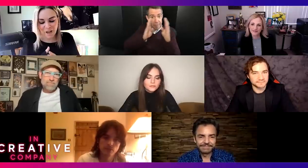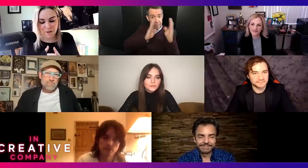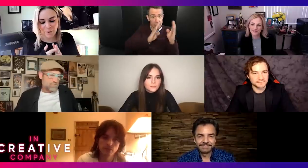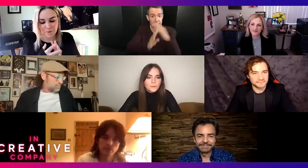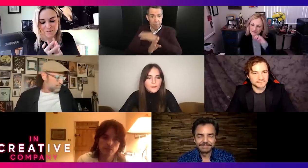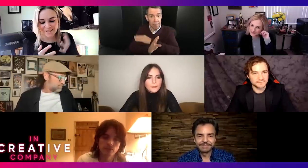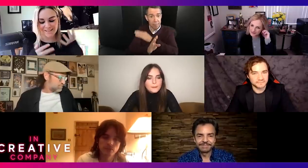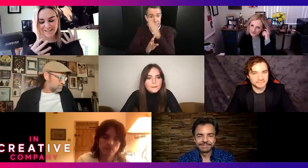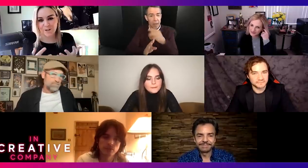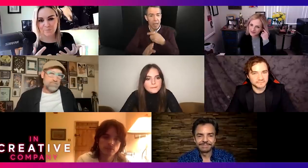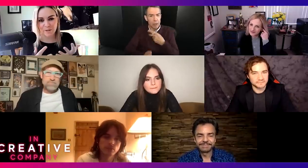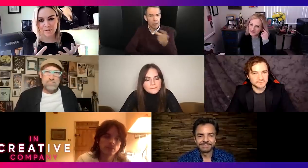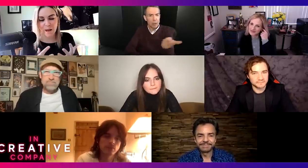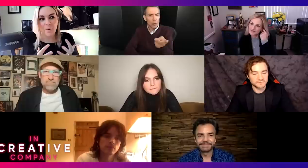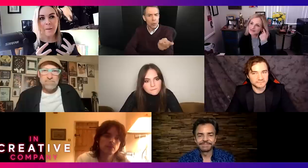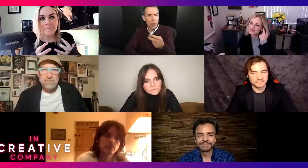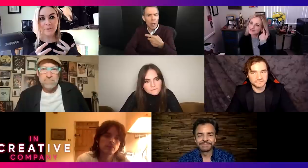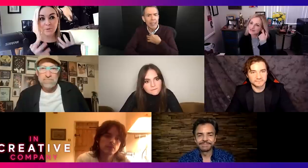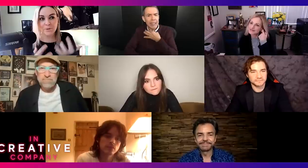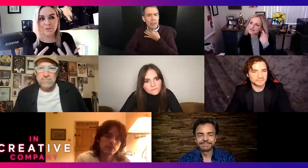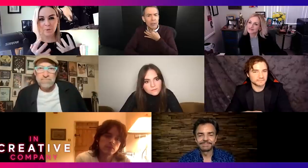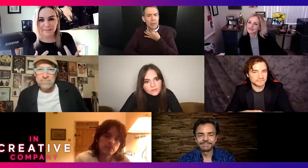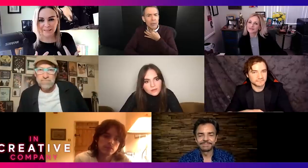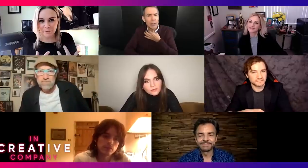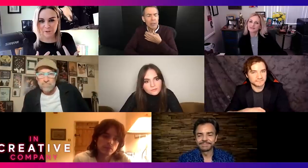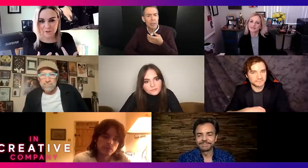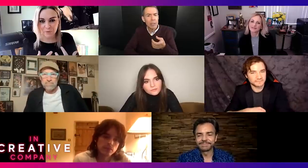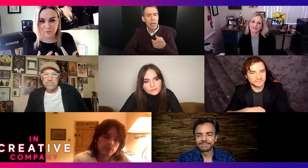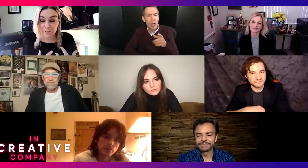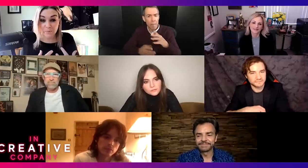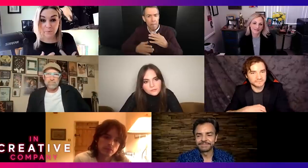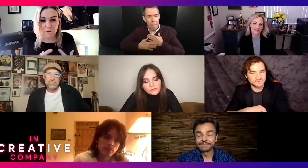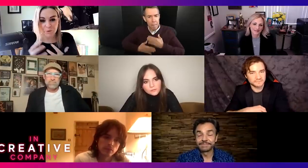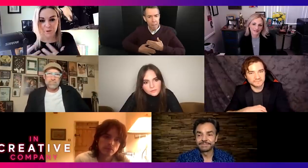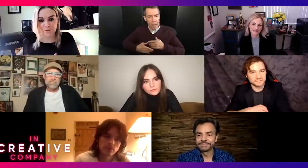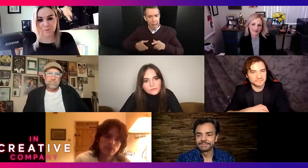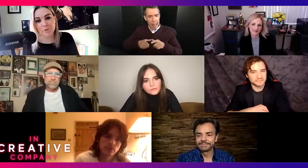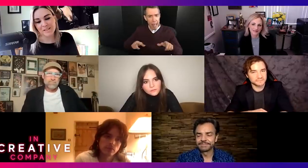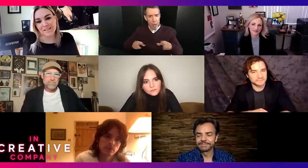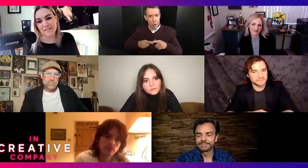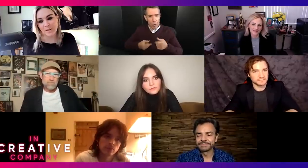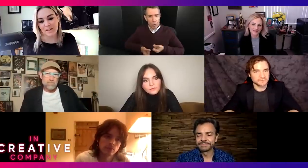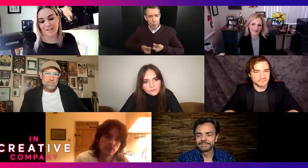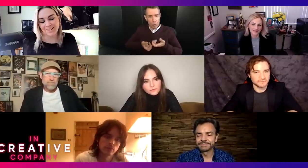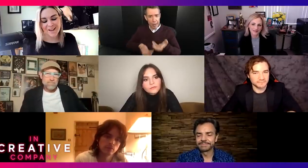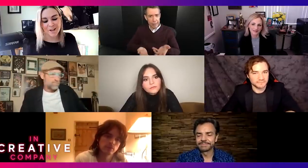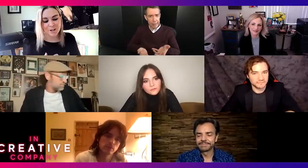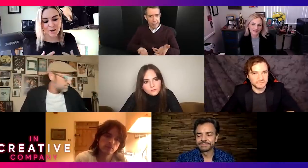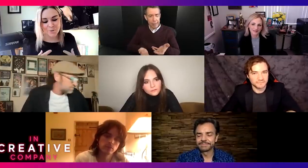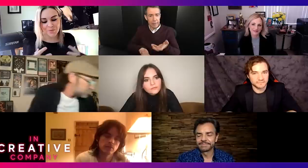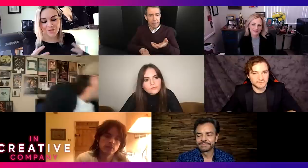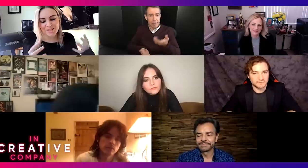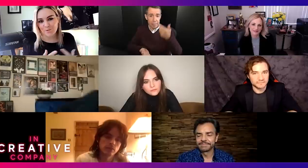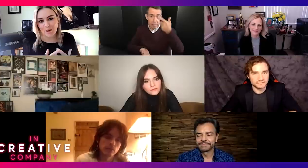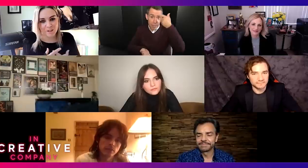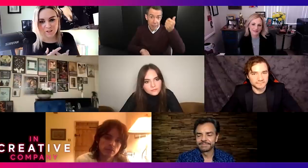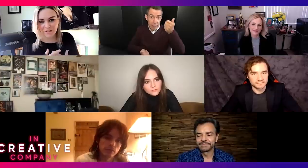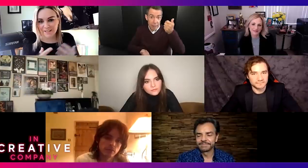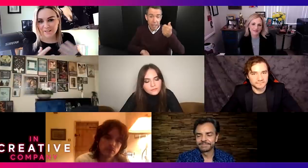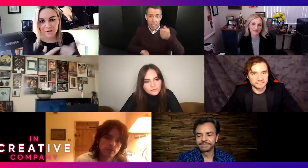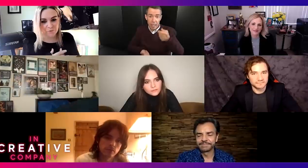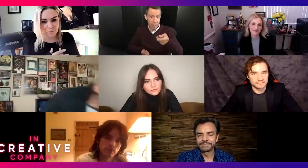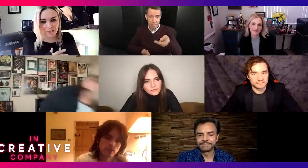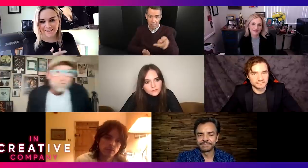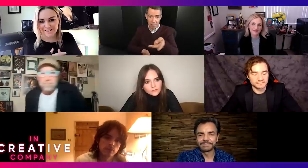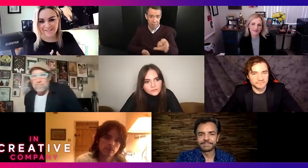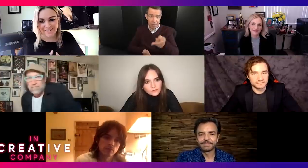you, I was interested in hearing a bit about the use of body language as a form of expression through those performances, because, you know, they don't know each